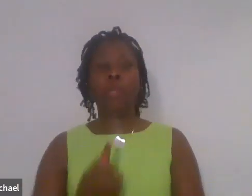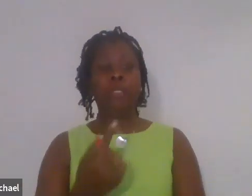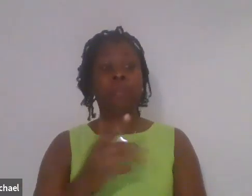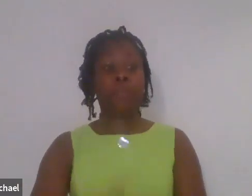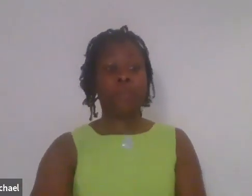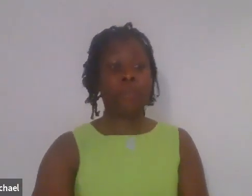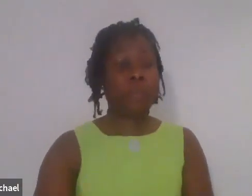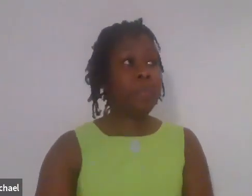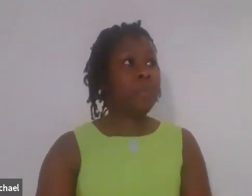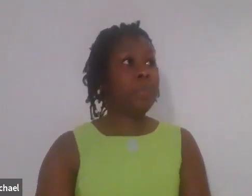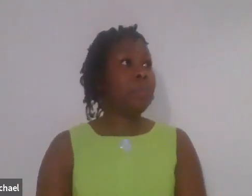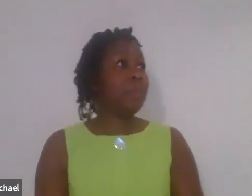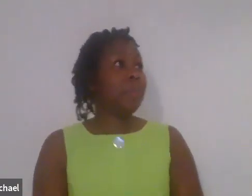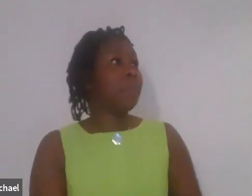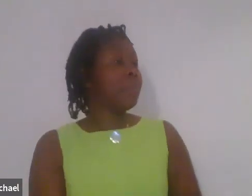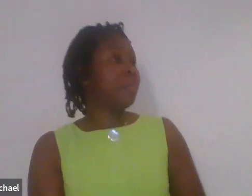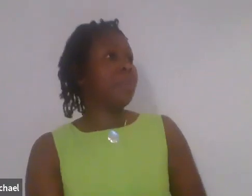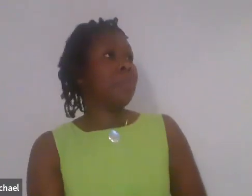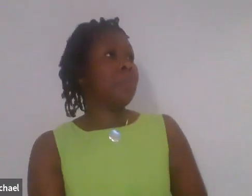it for you to get those jobs?